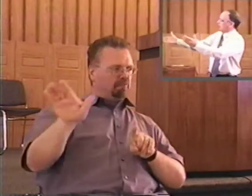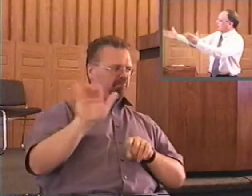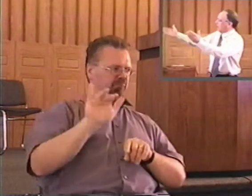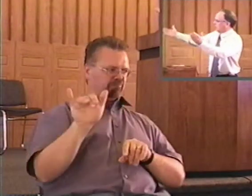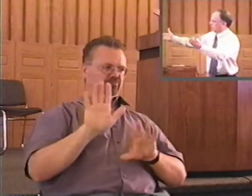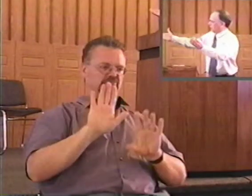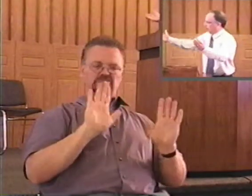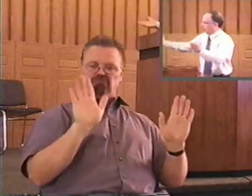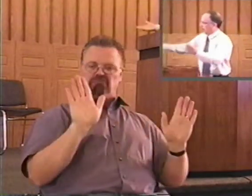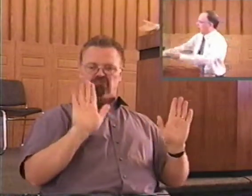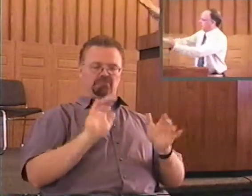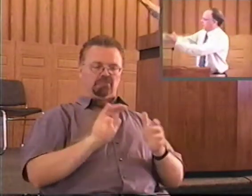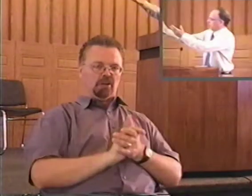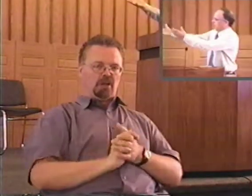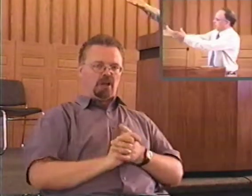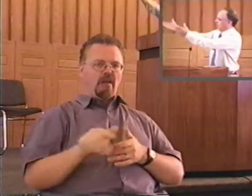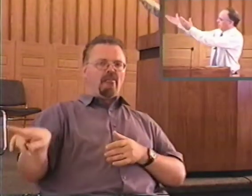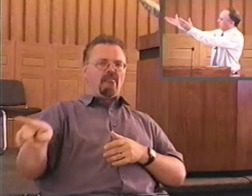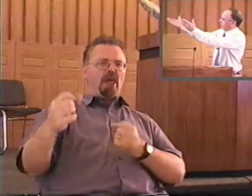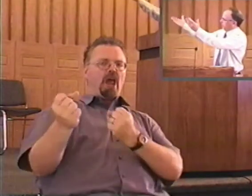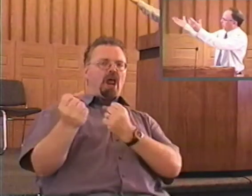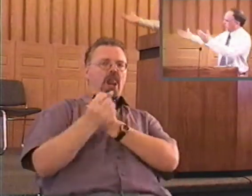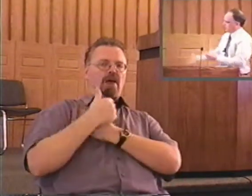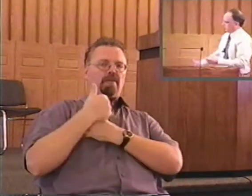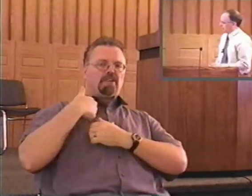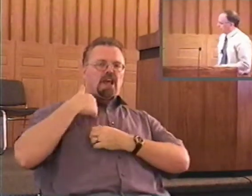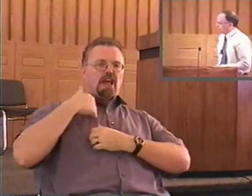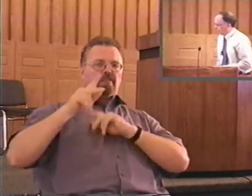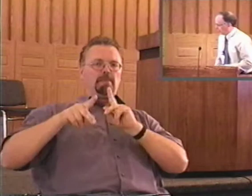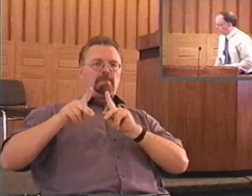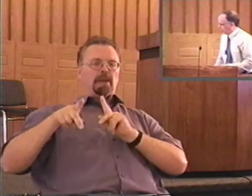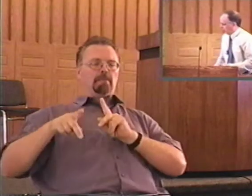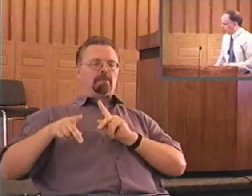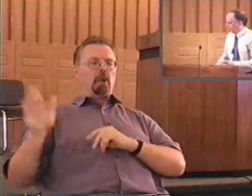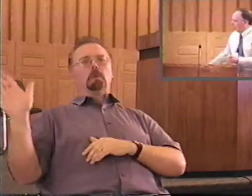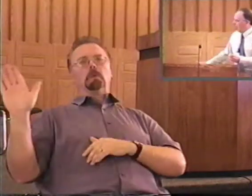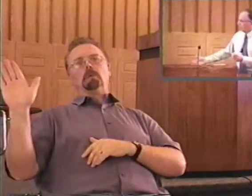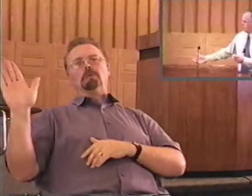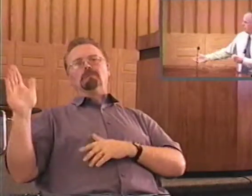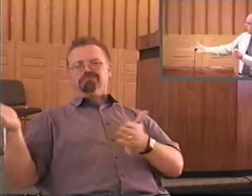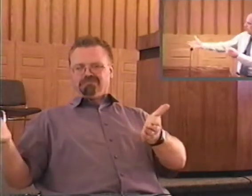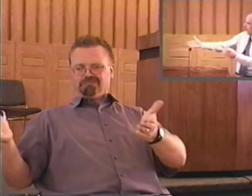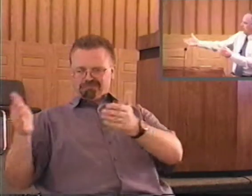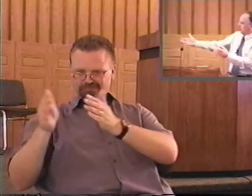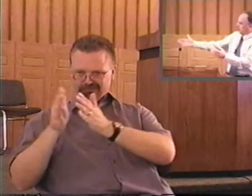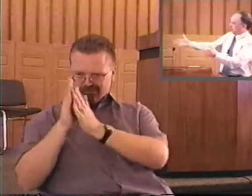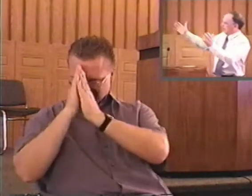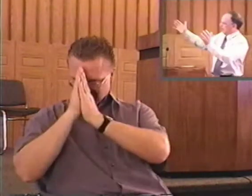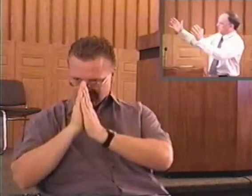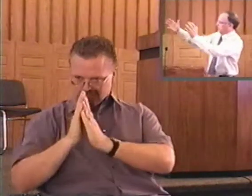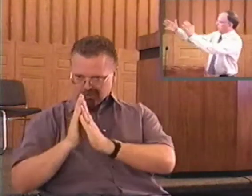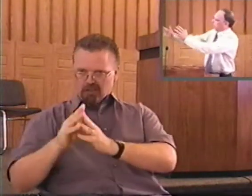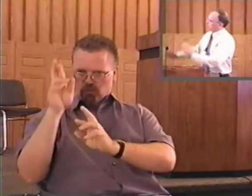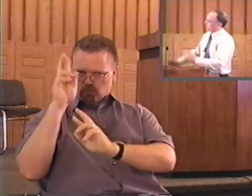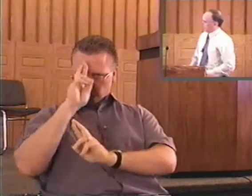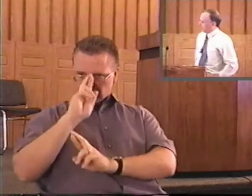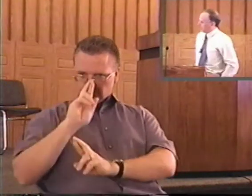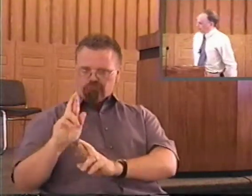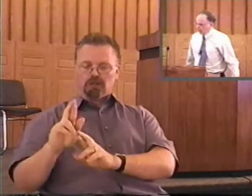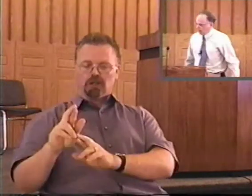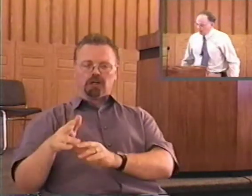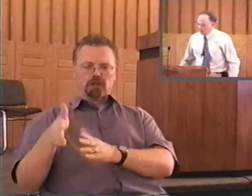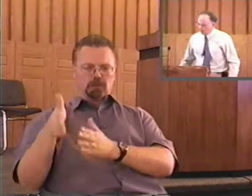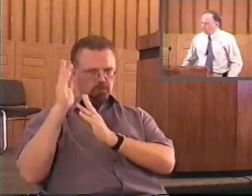Those guys, they just love to have the greetings in the marketplace. Those guys who lay